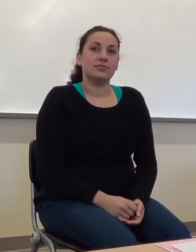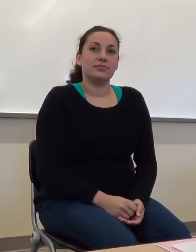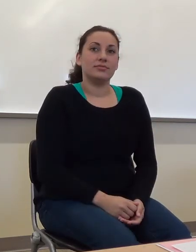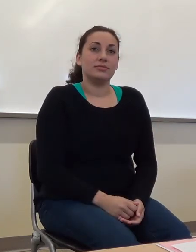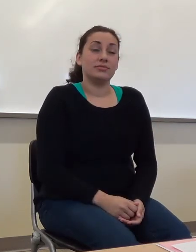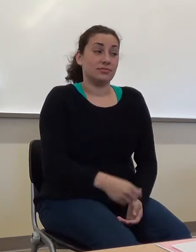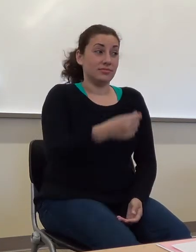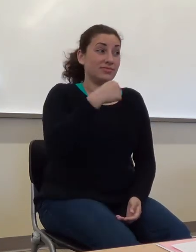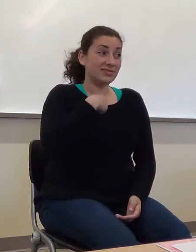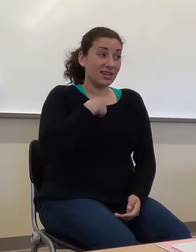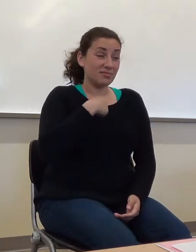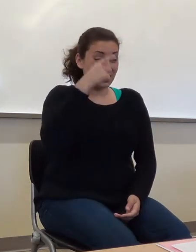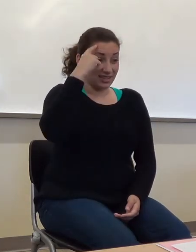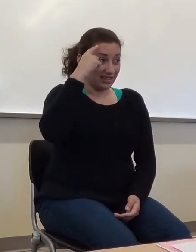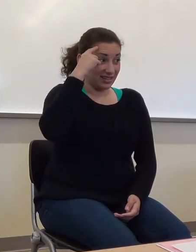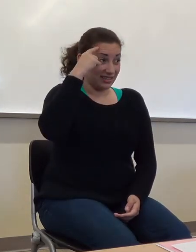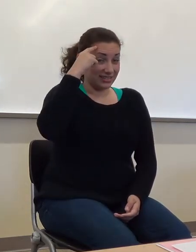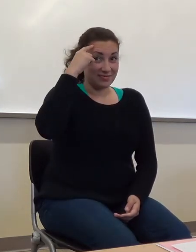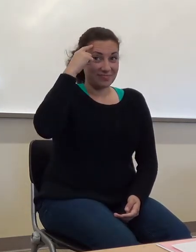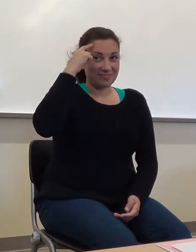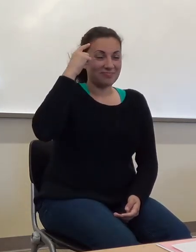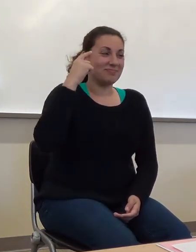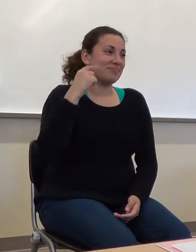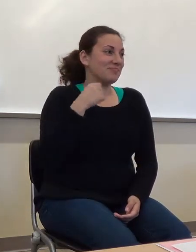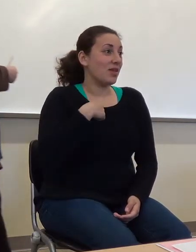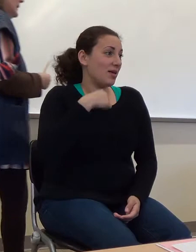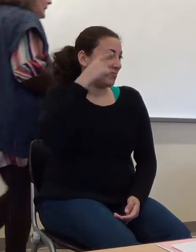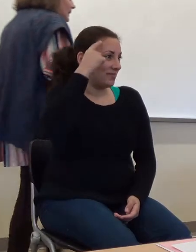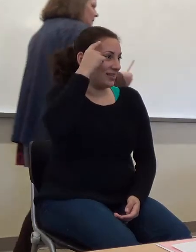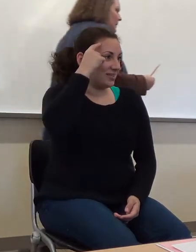thought is that they are,